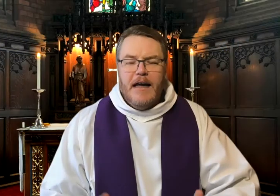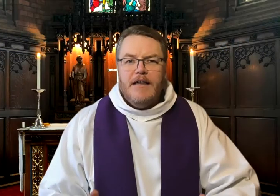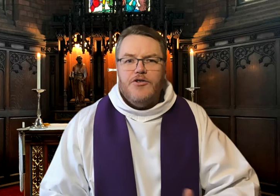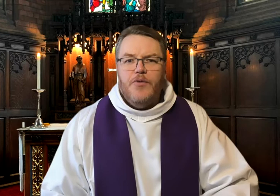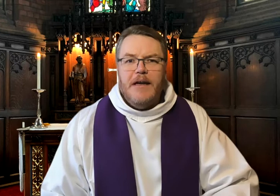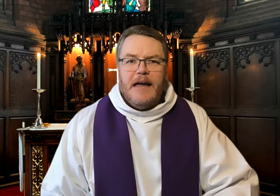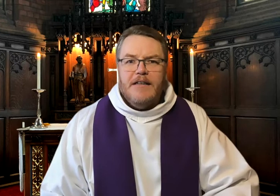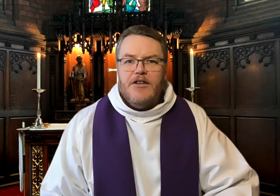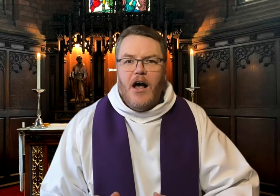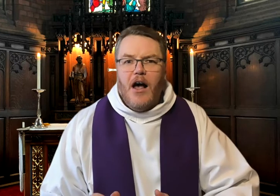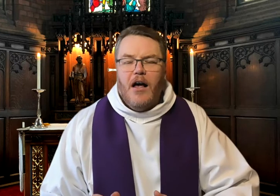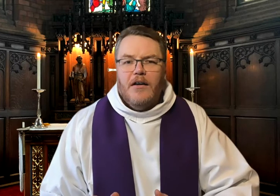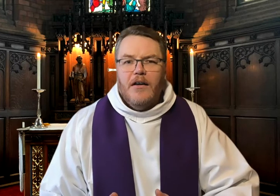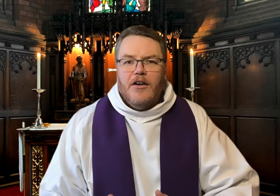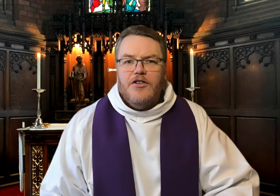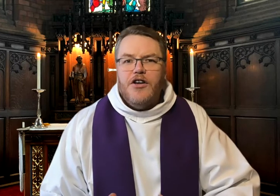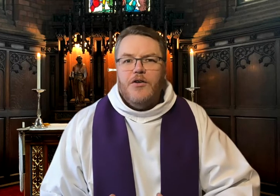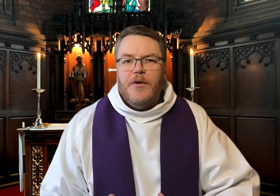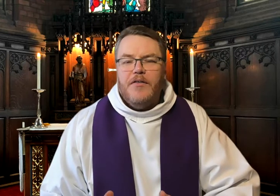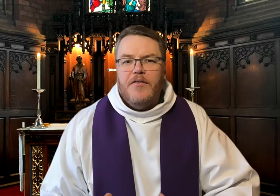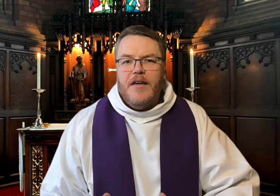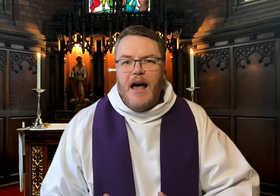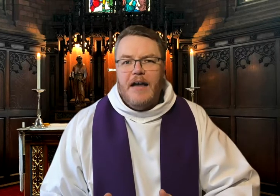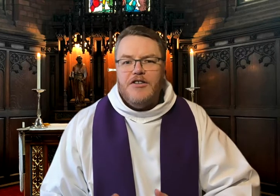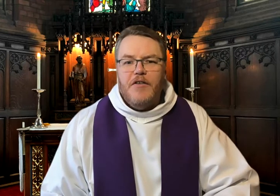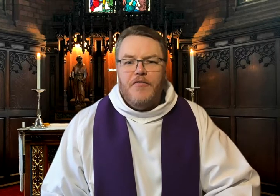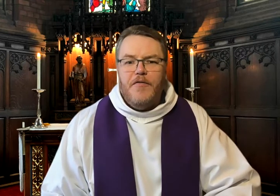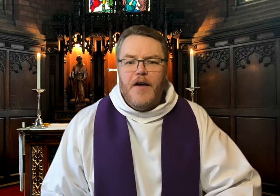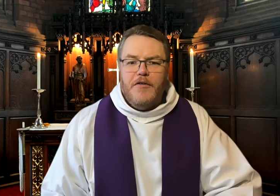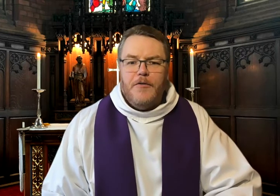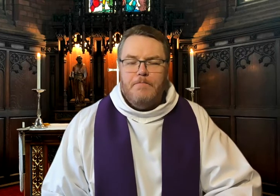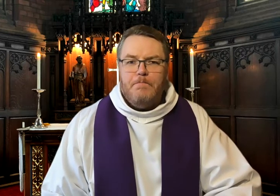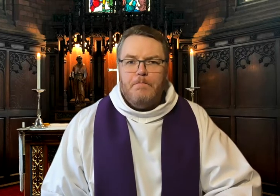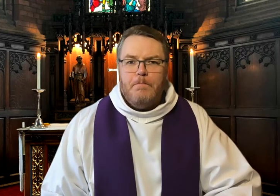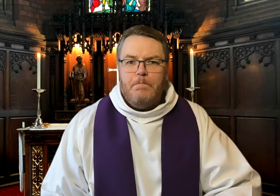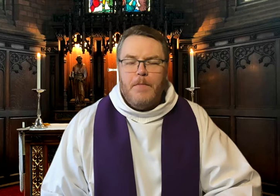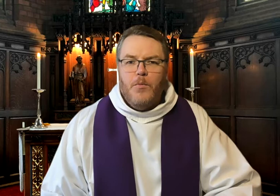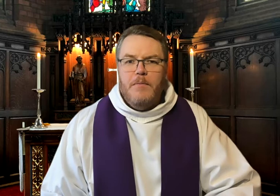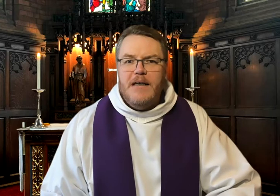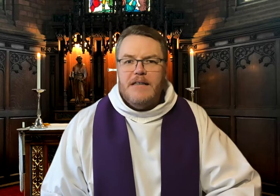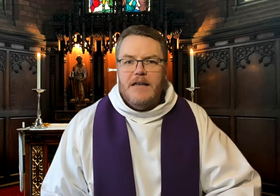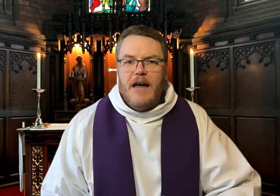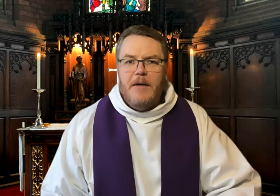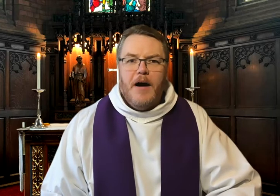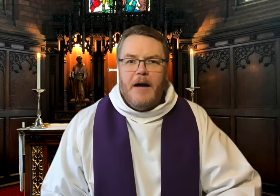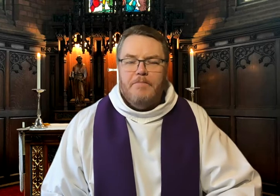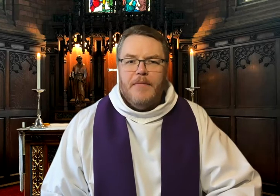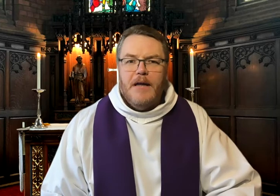Today's readings are concerned with the eyes of faith. We meet Abraham in the